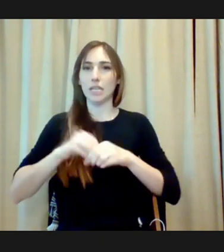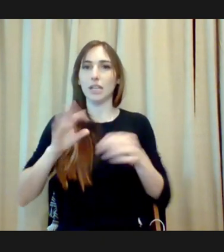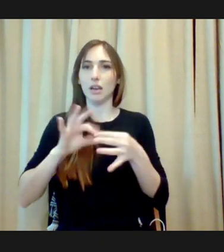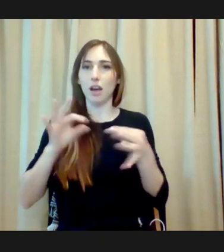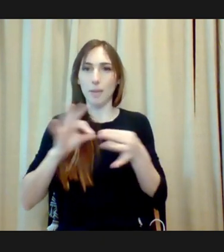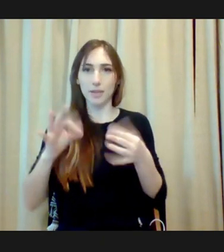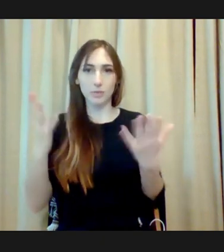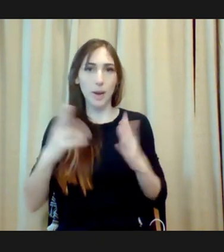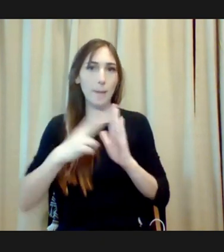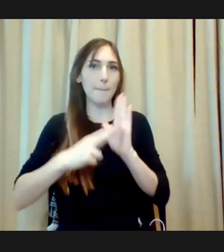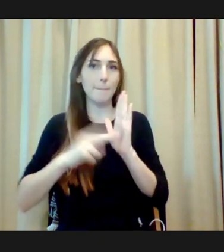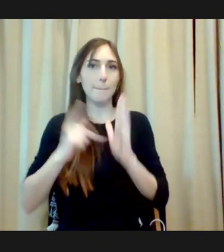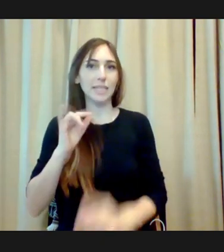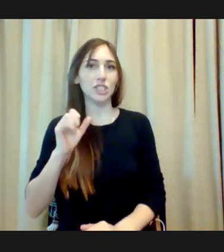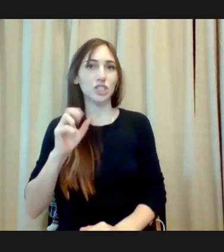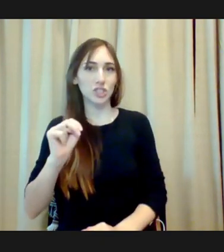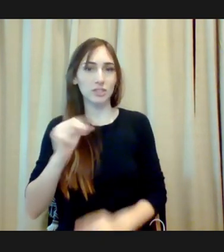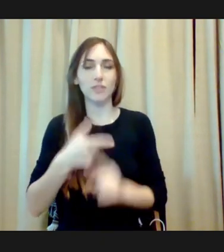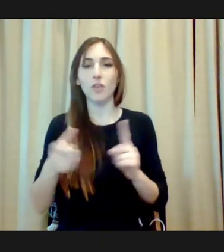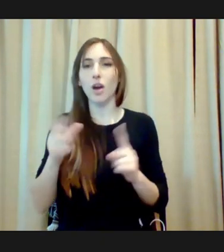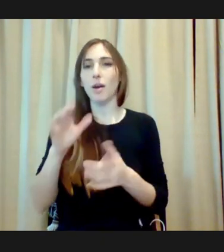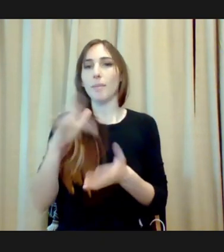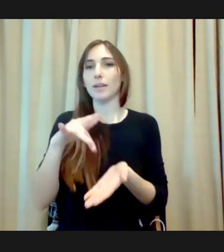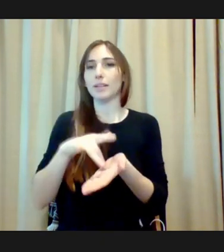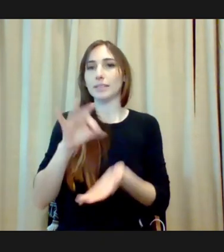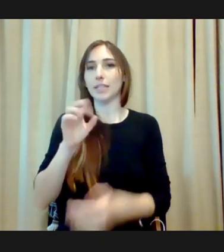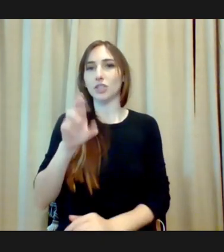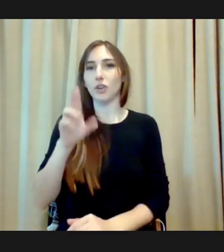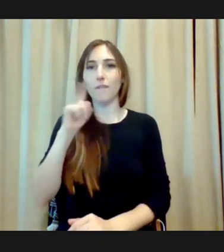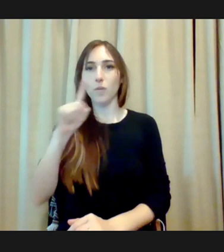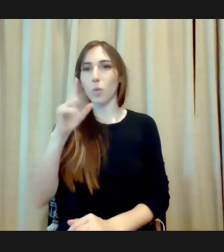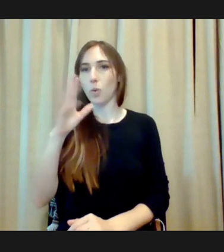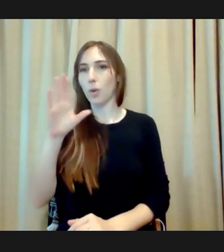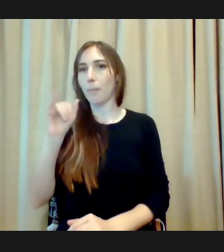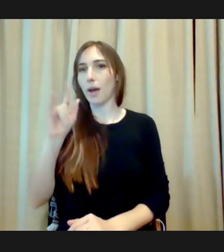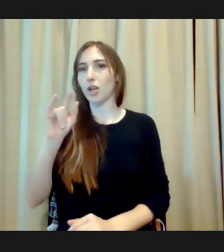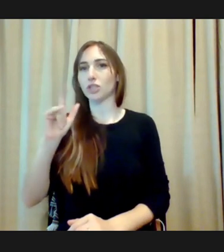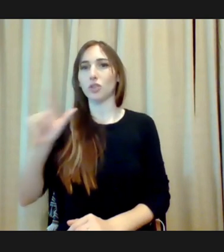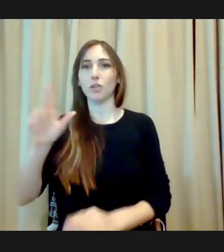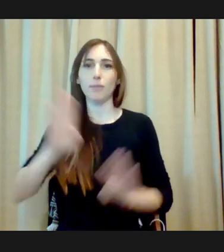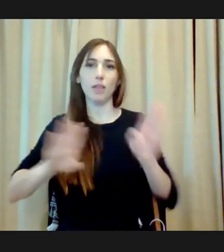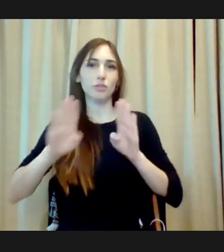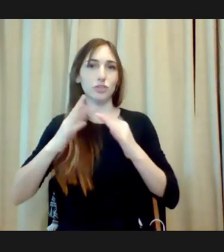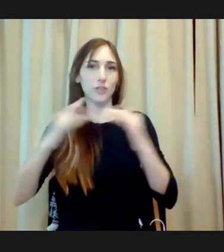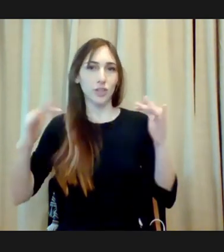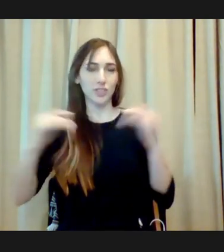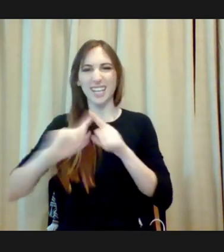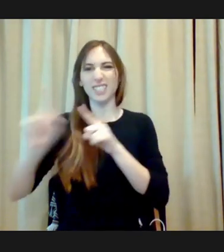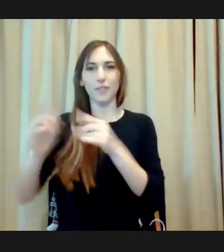Biological Diversity and other action items that you can do to support the fight